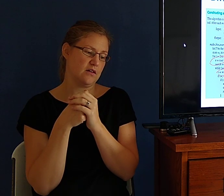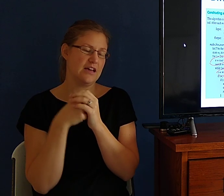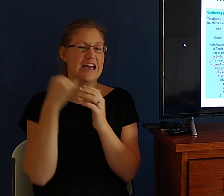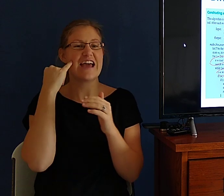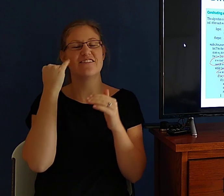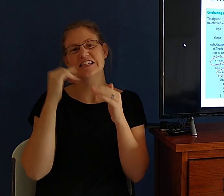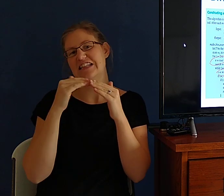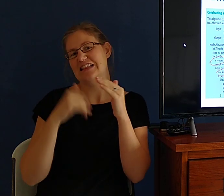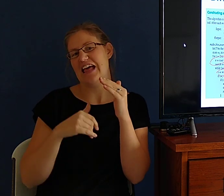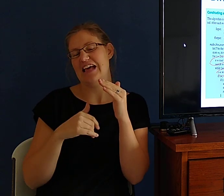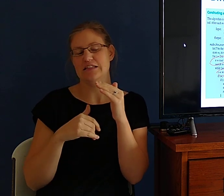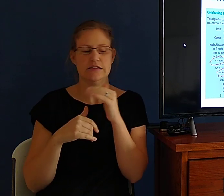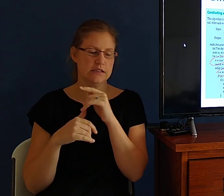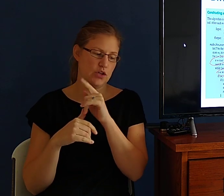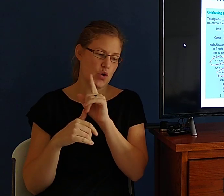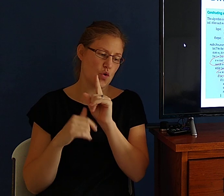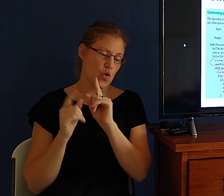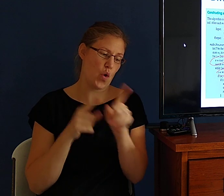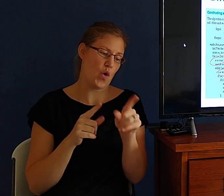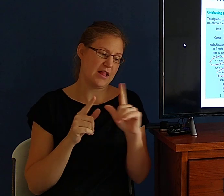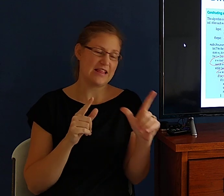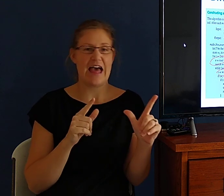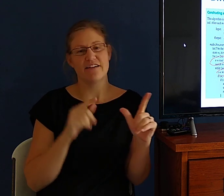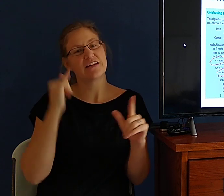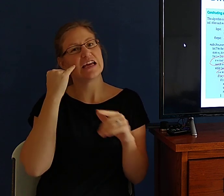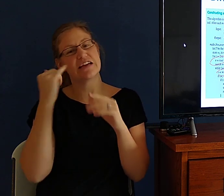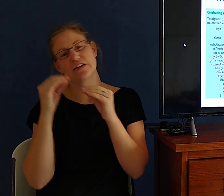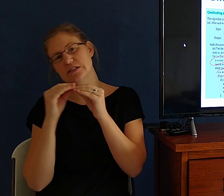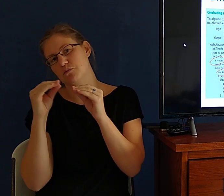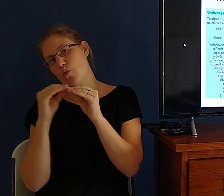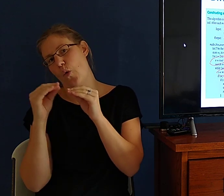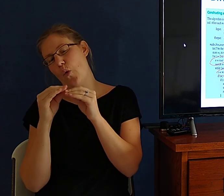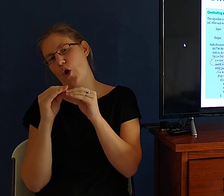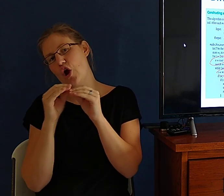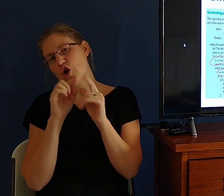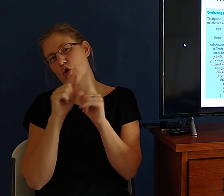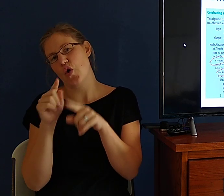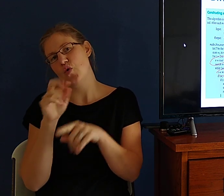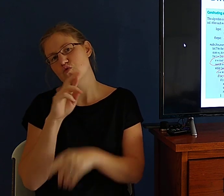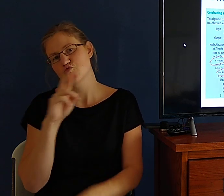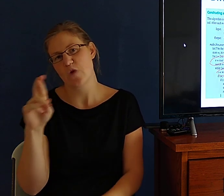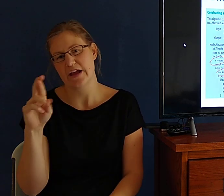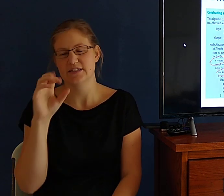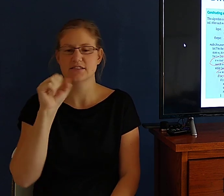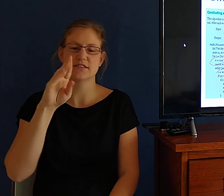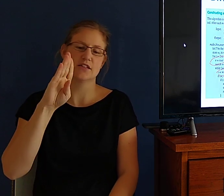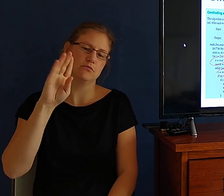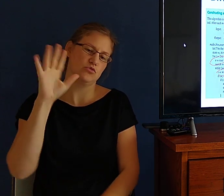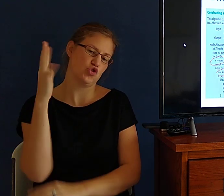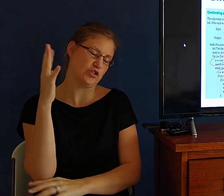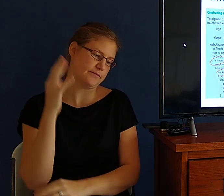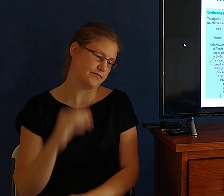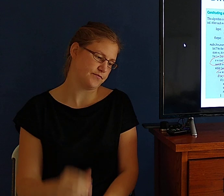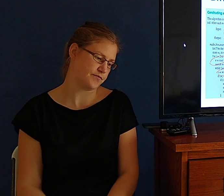we will go to the left subtree. If it's greater than the root, we will go to the right subtree. So let's